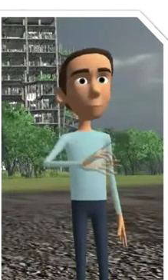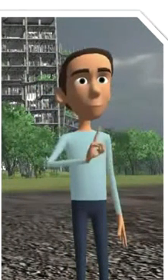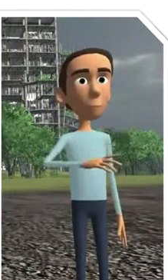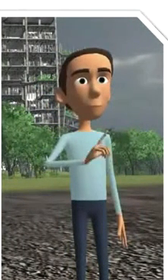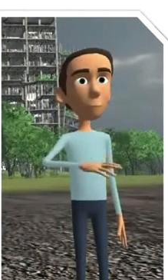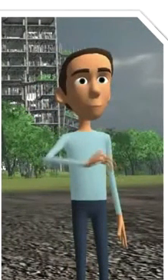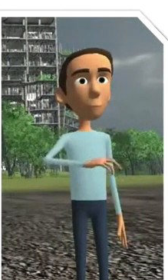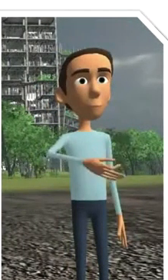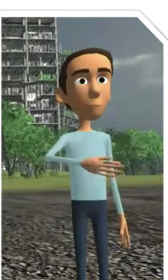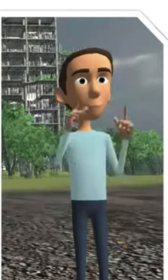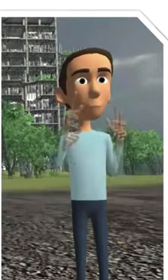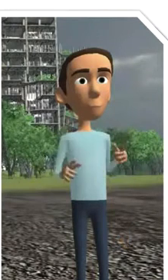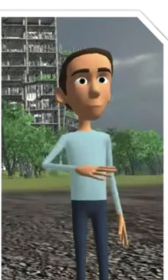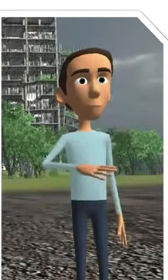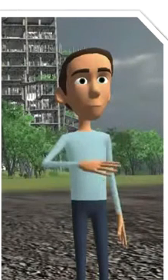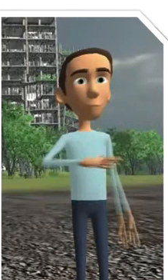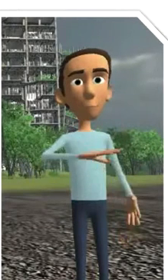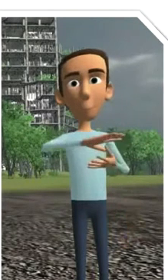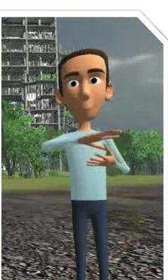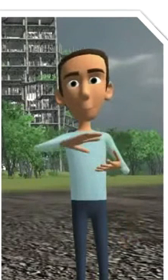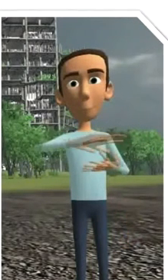So the beginning of a gesture is always